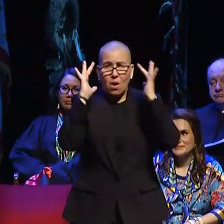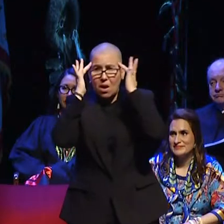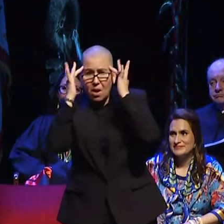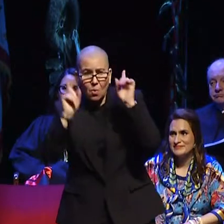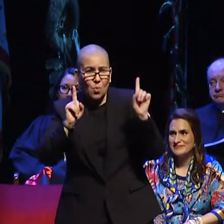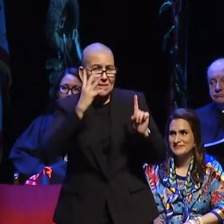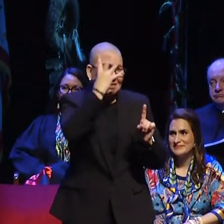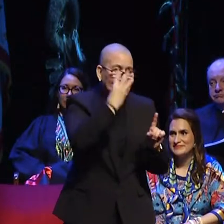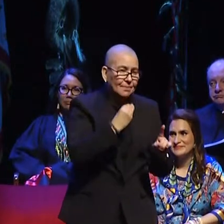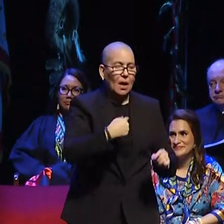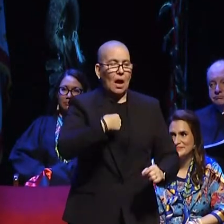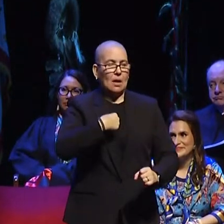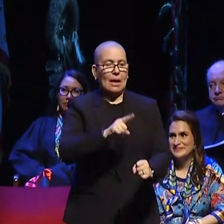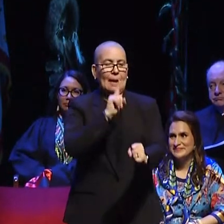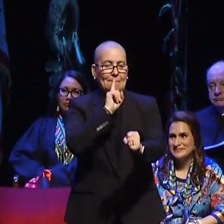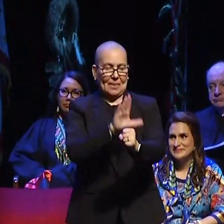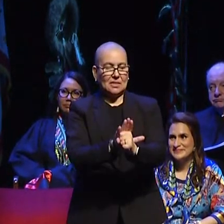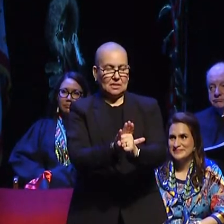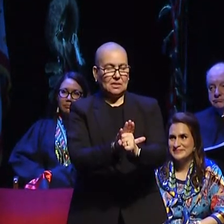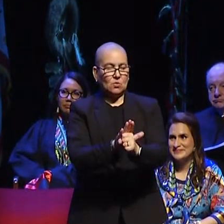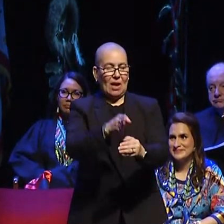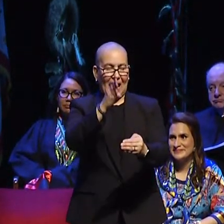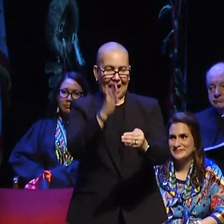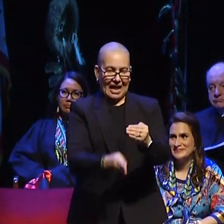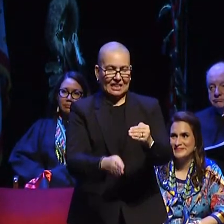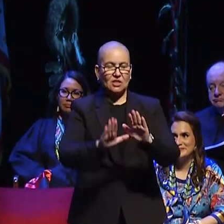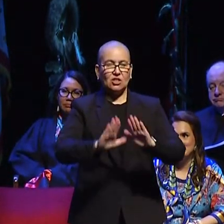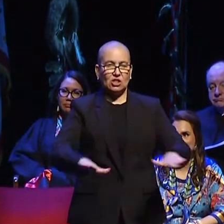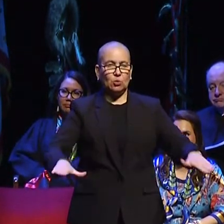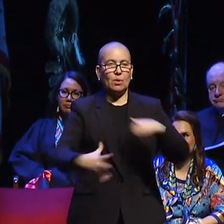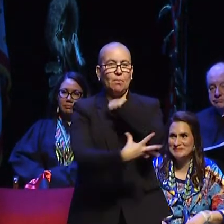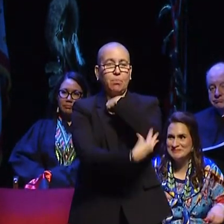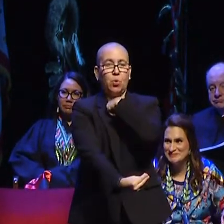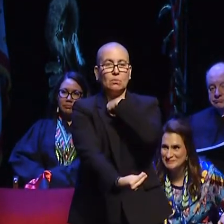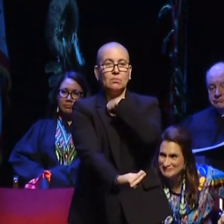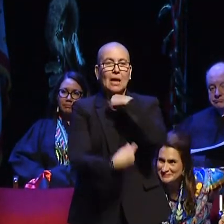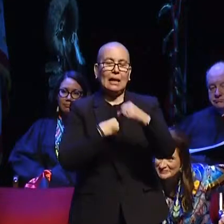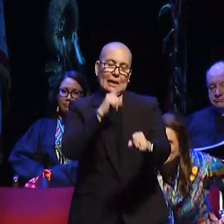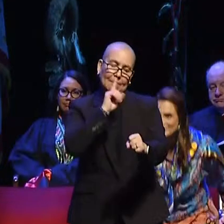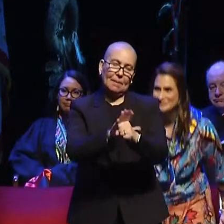I am committed to ending child poverty in the state of Minnesota.